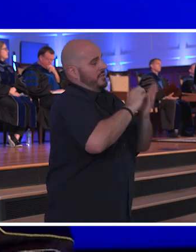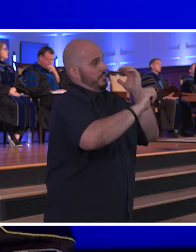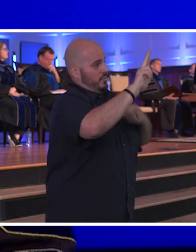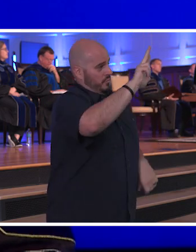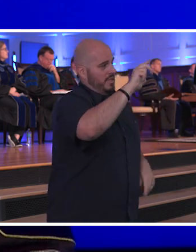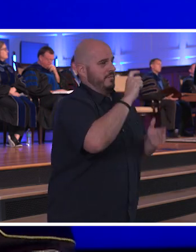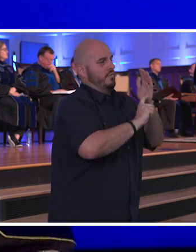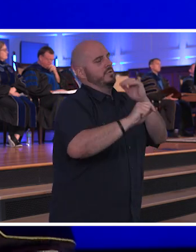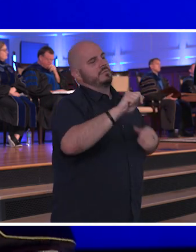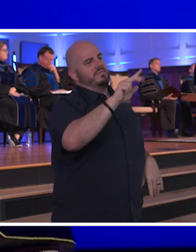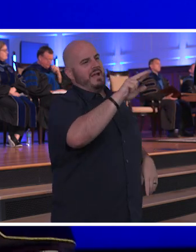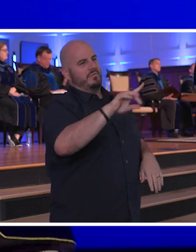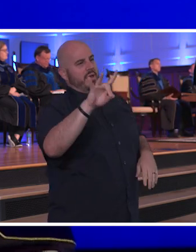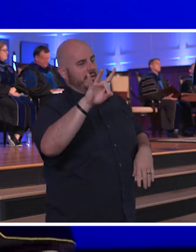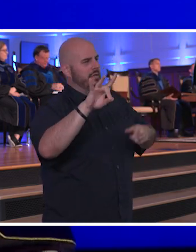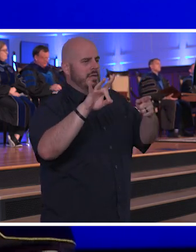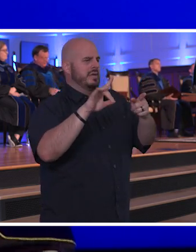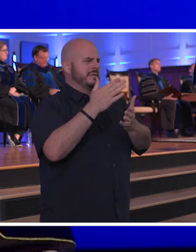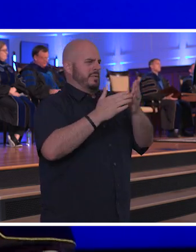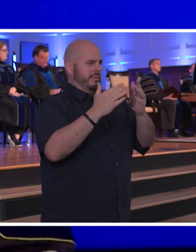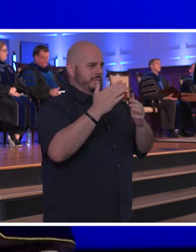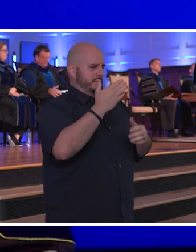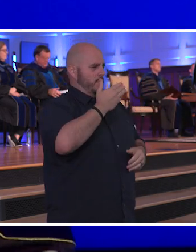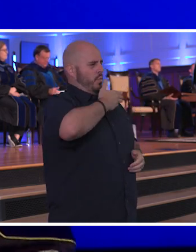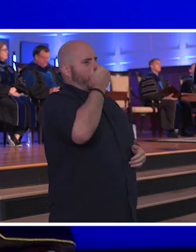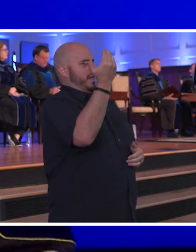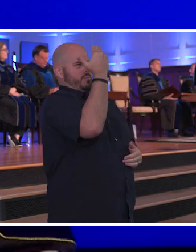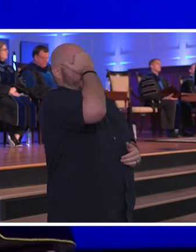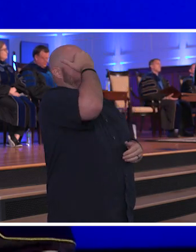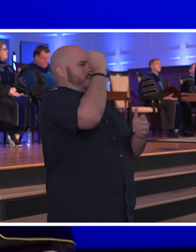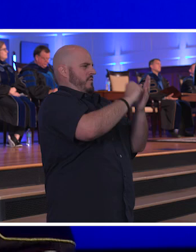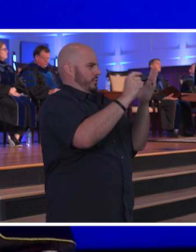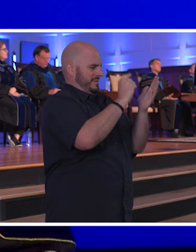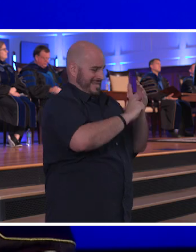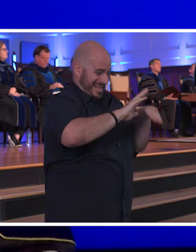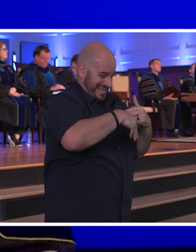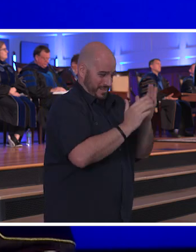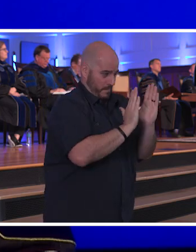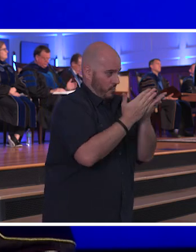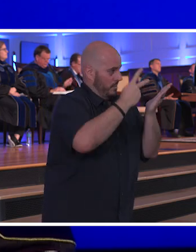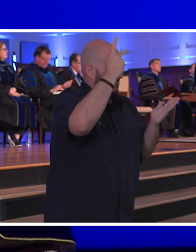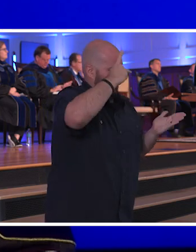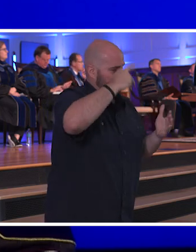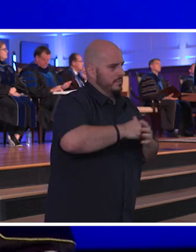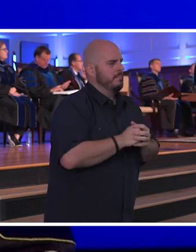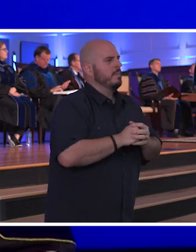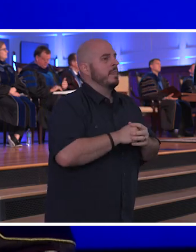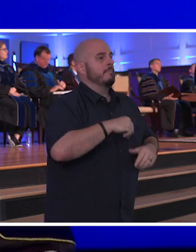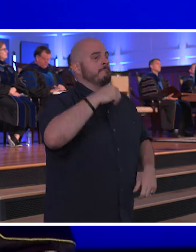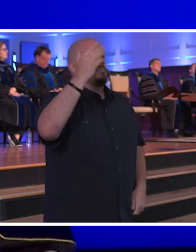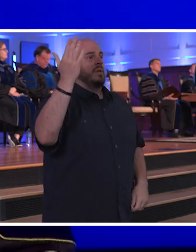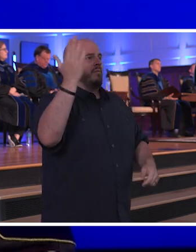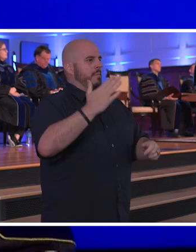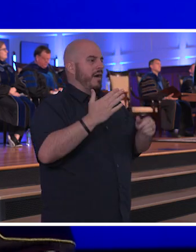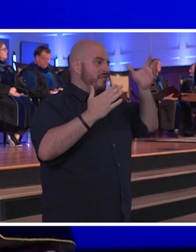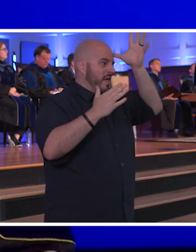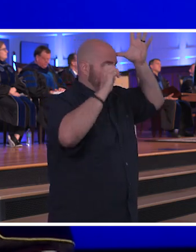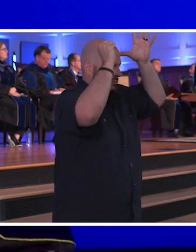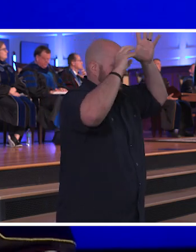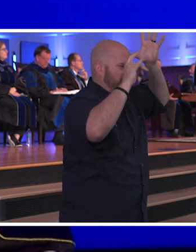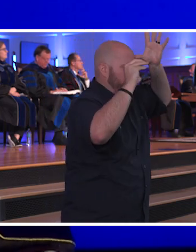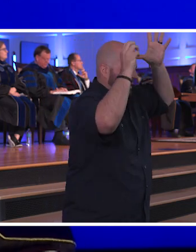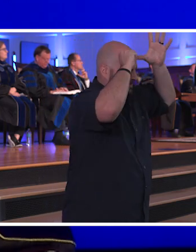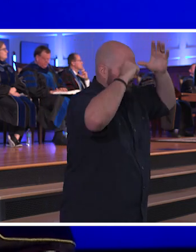some of the most well-known verses in this entire book, a book given by a father to his son in terms of how to